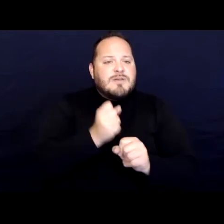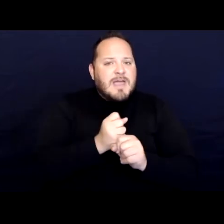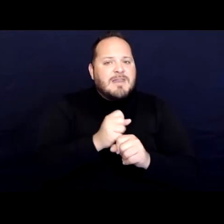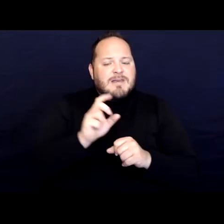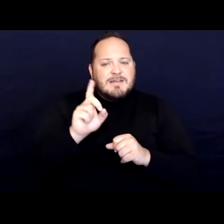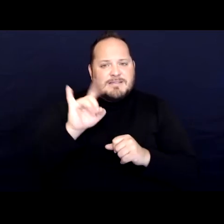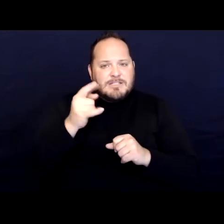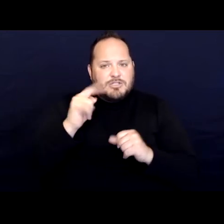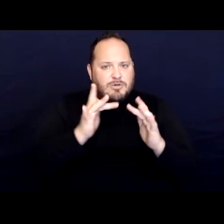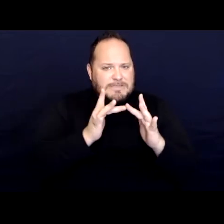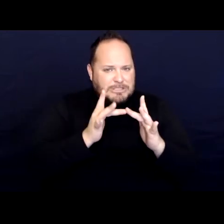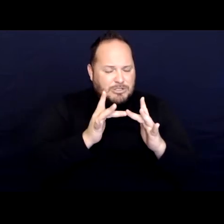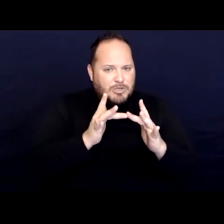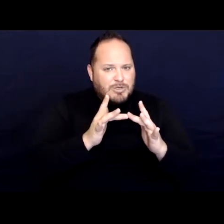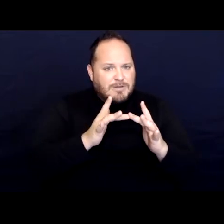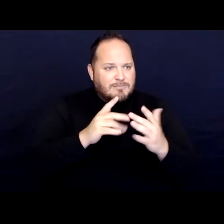acquired devices,